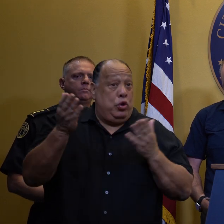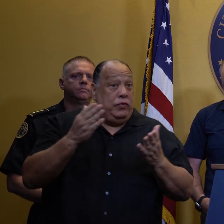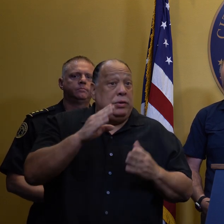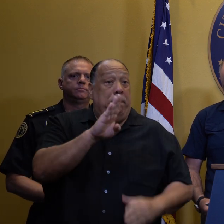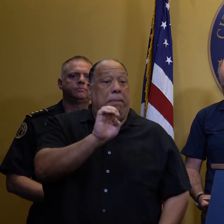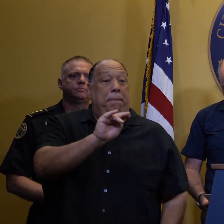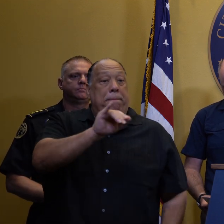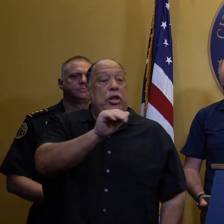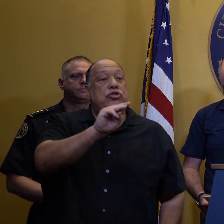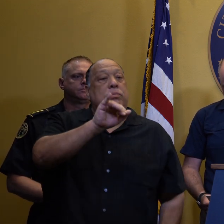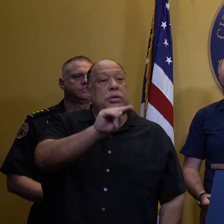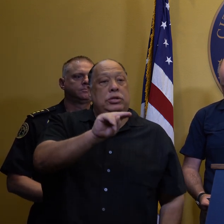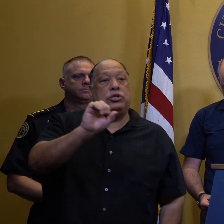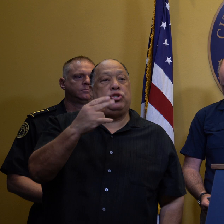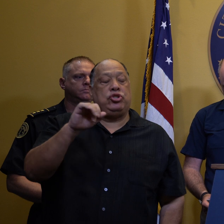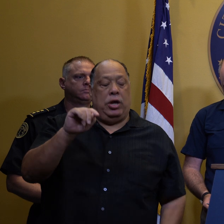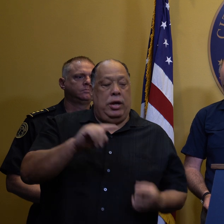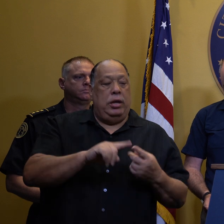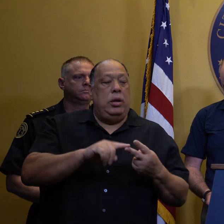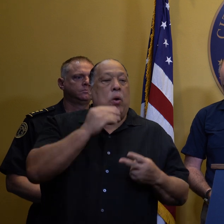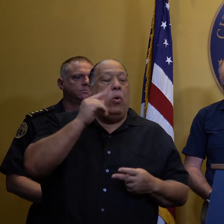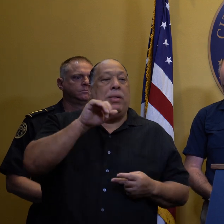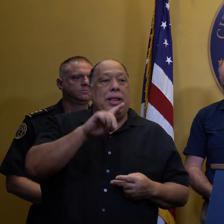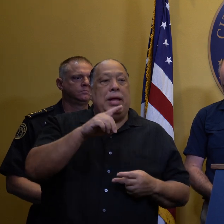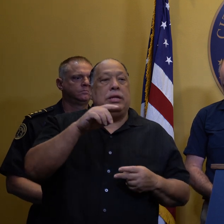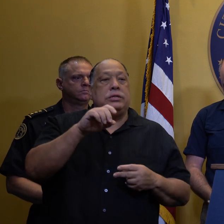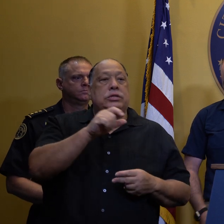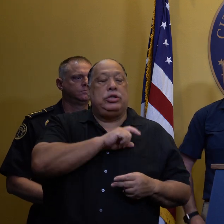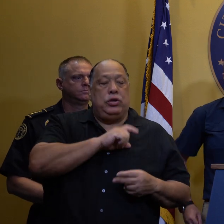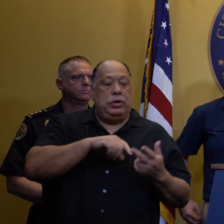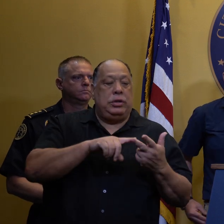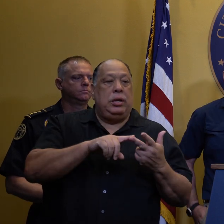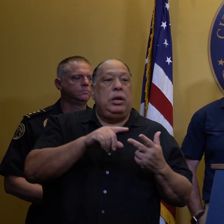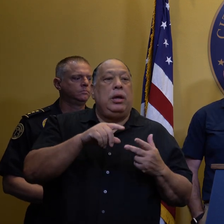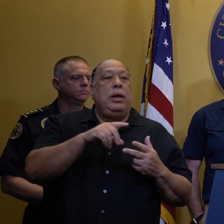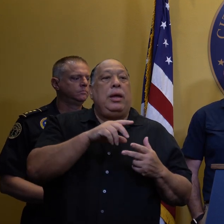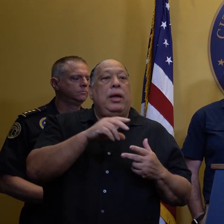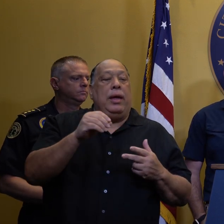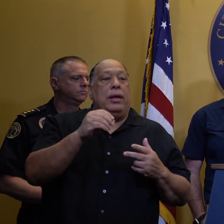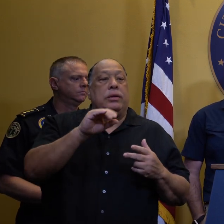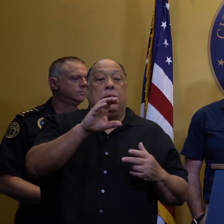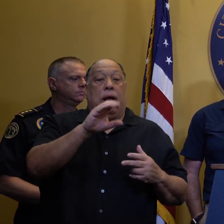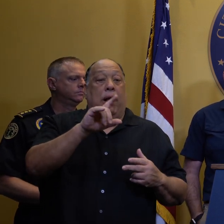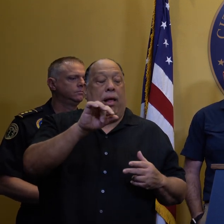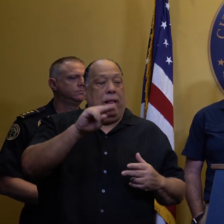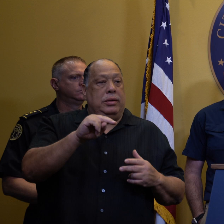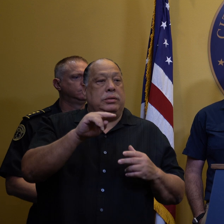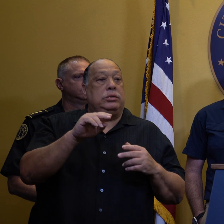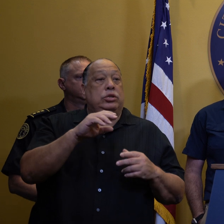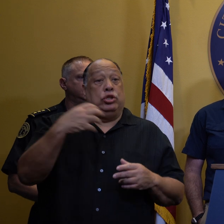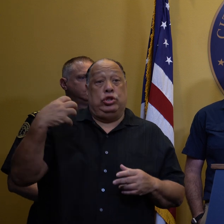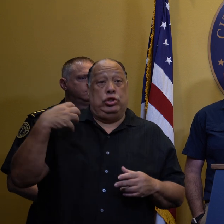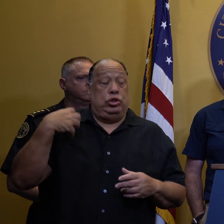have, of course, our Director of Homeland Security, Emergency Preparedness, that is Mr. Colin Arnold, joined also by Chief